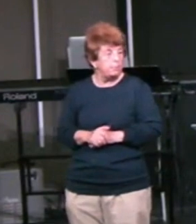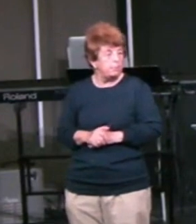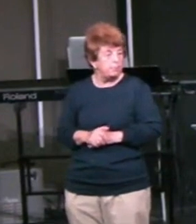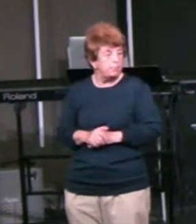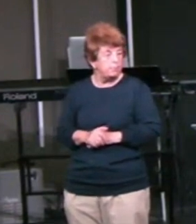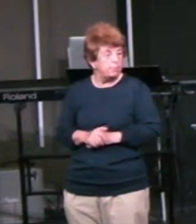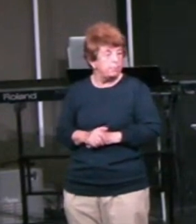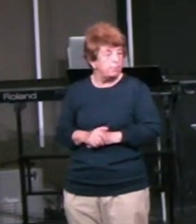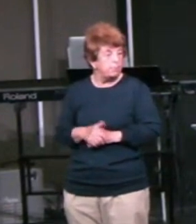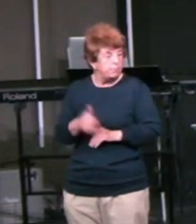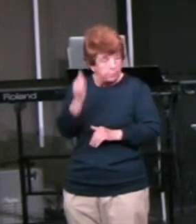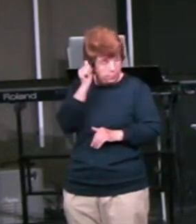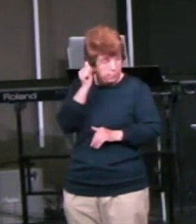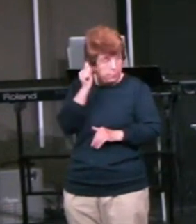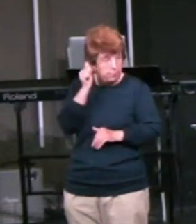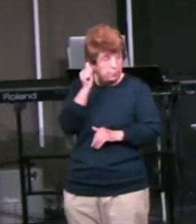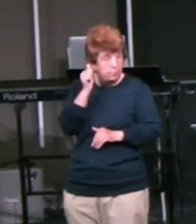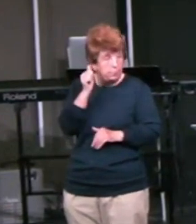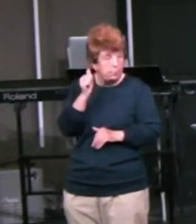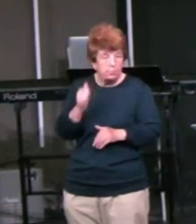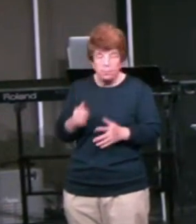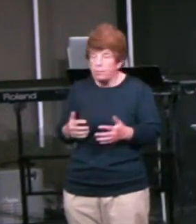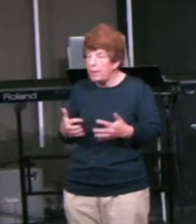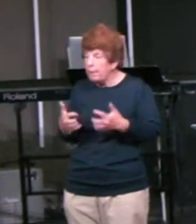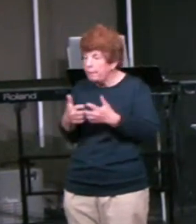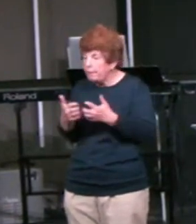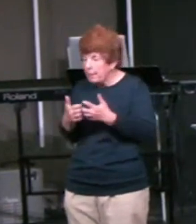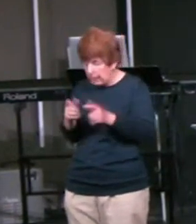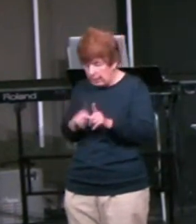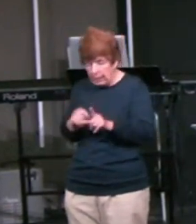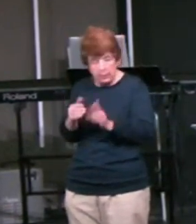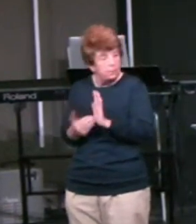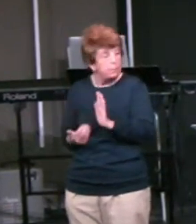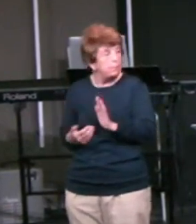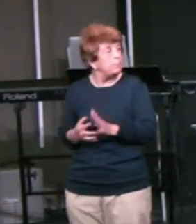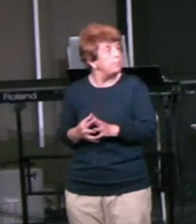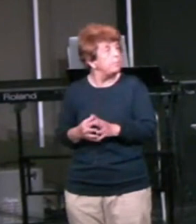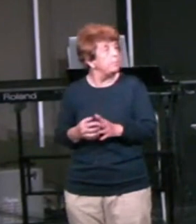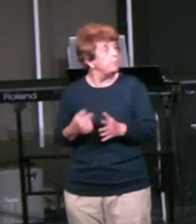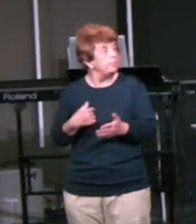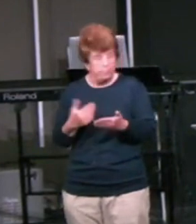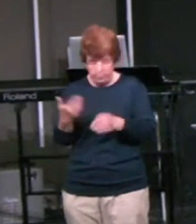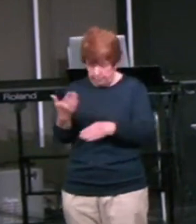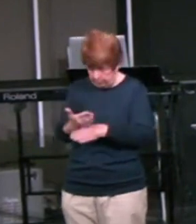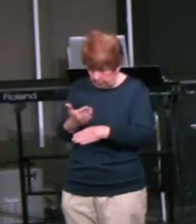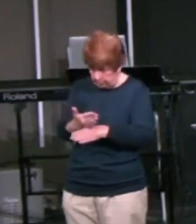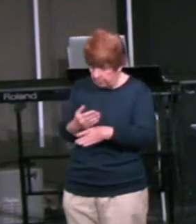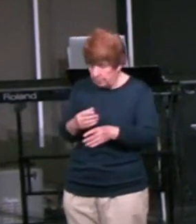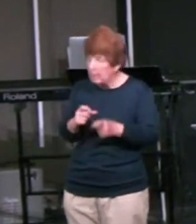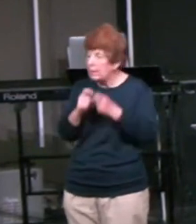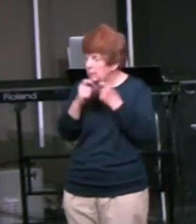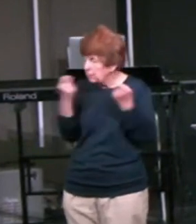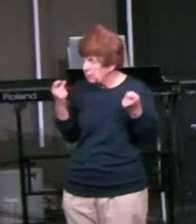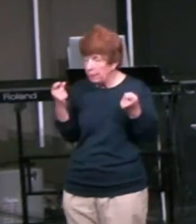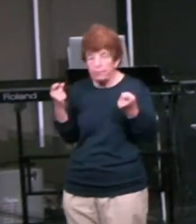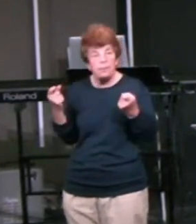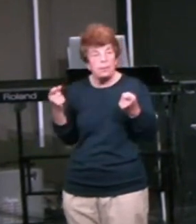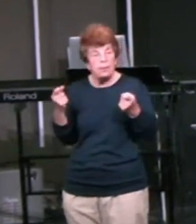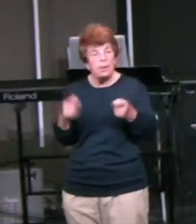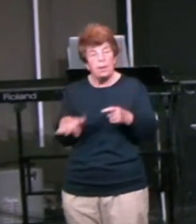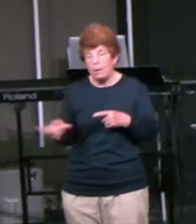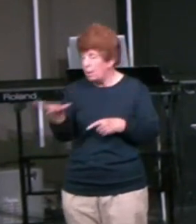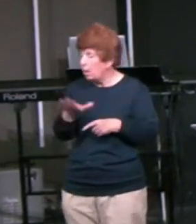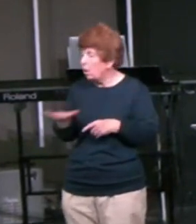You know, for quite some years now, I've been serving as a chaplain at the